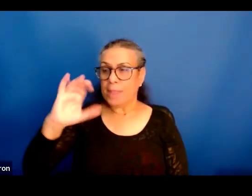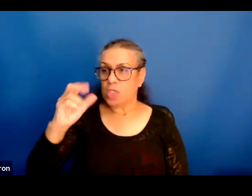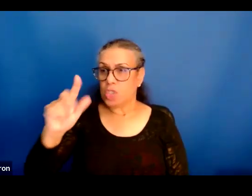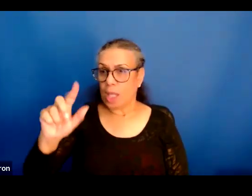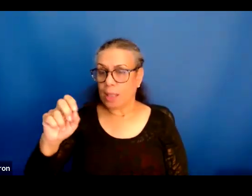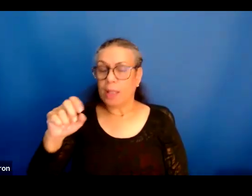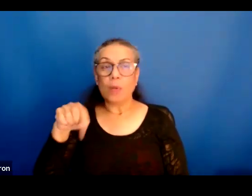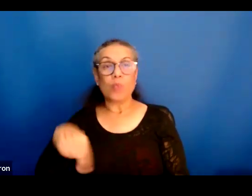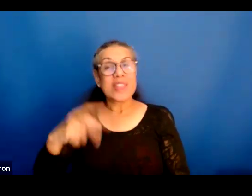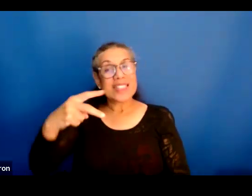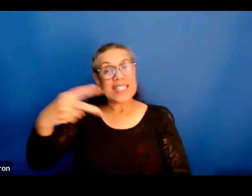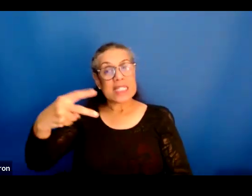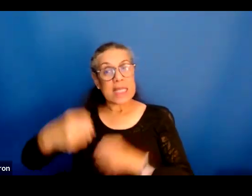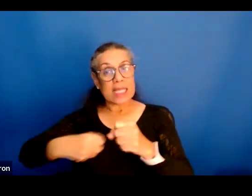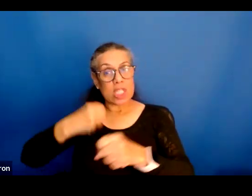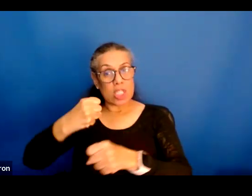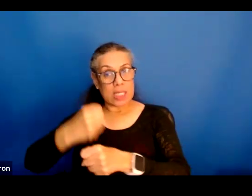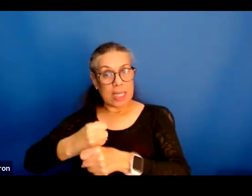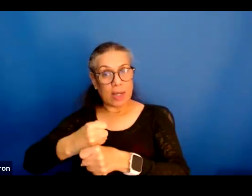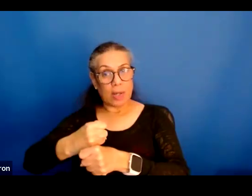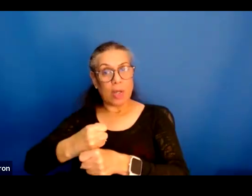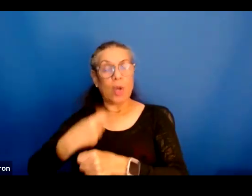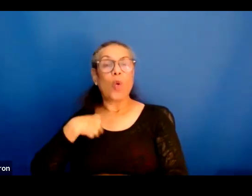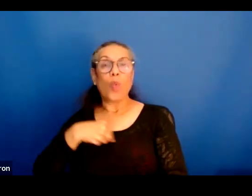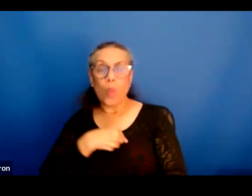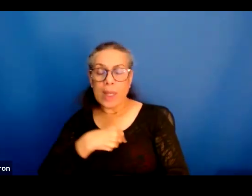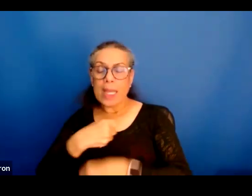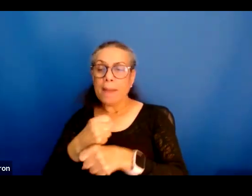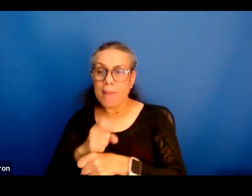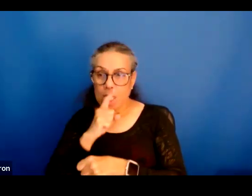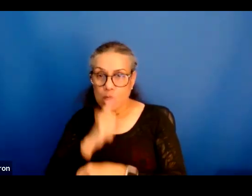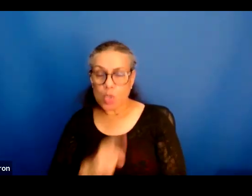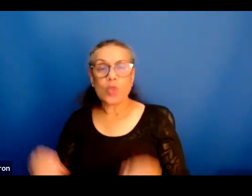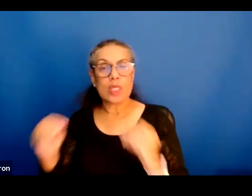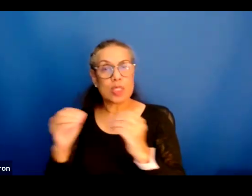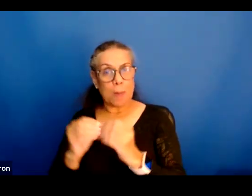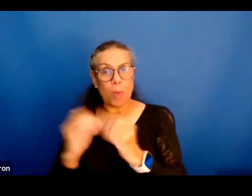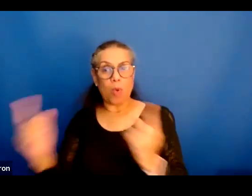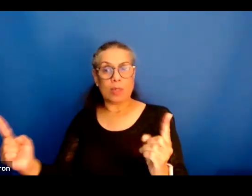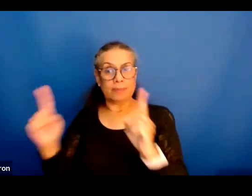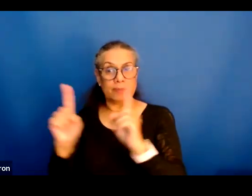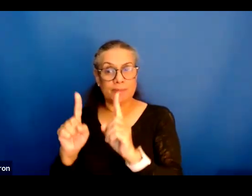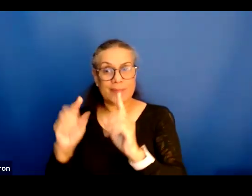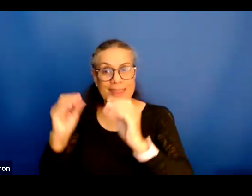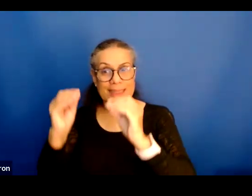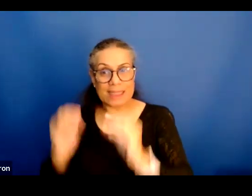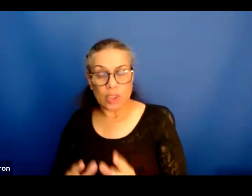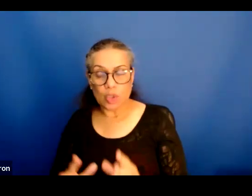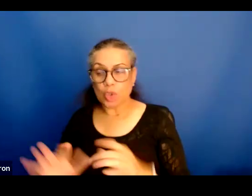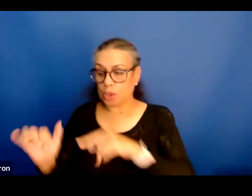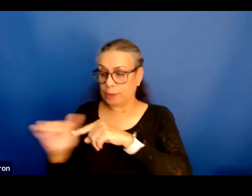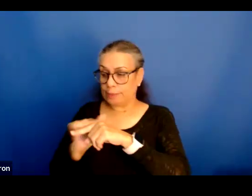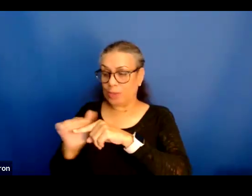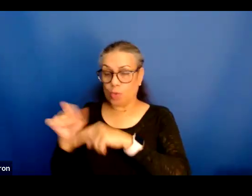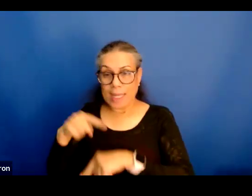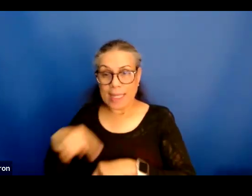of the 12-hour PD. We're ensuring that we have more inclusive practices for teachers. We're calibrating